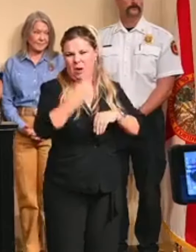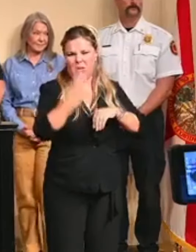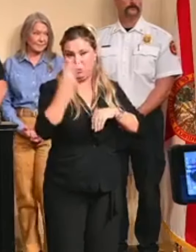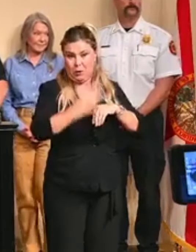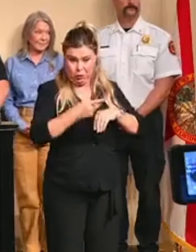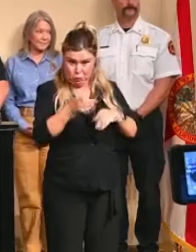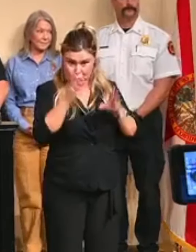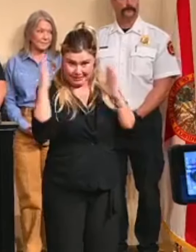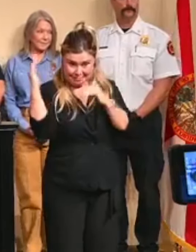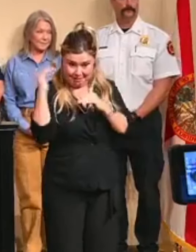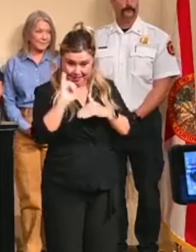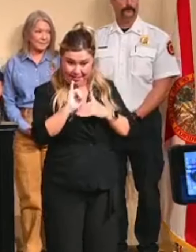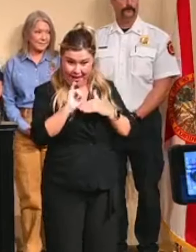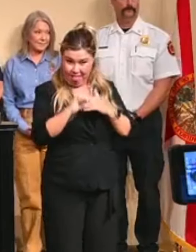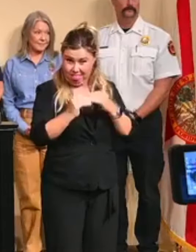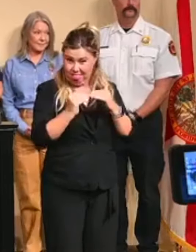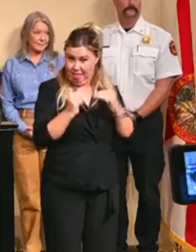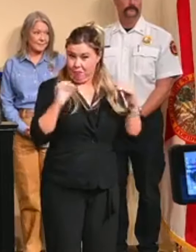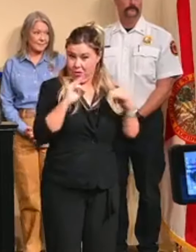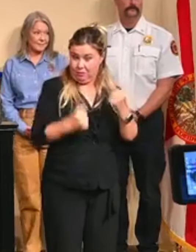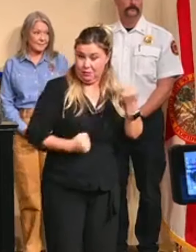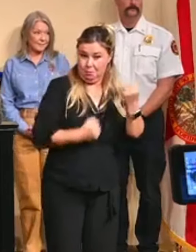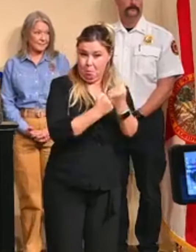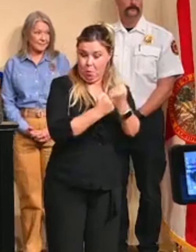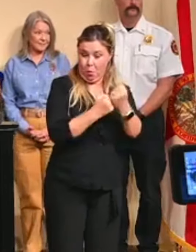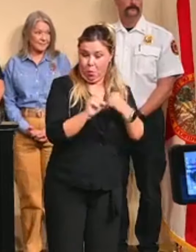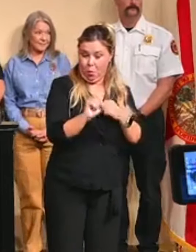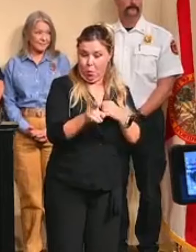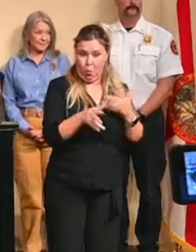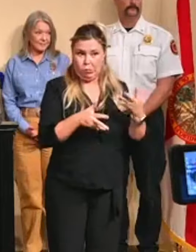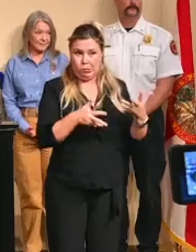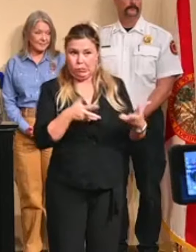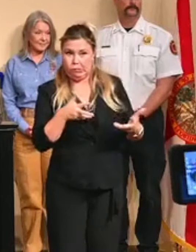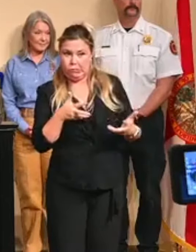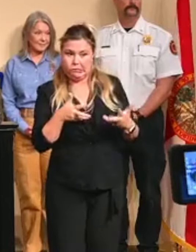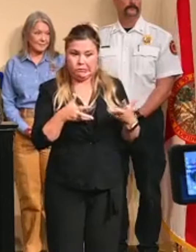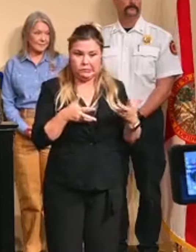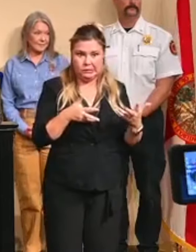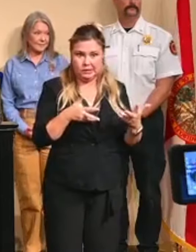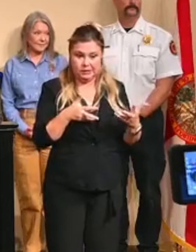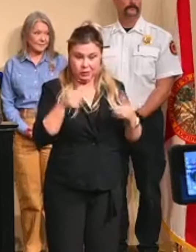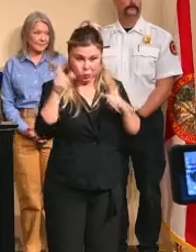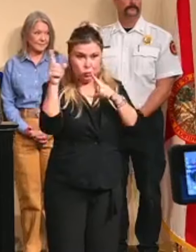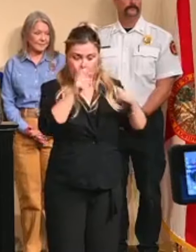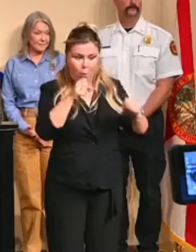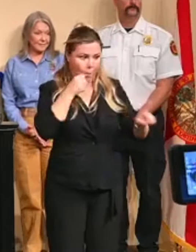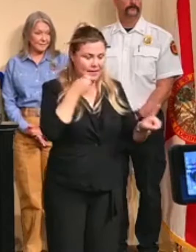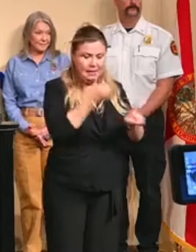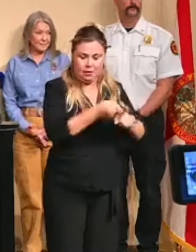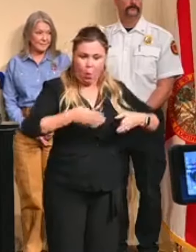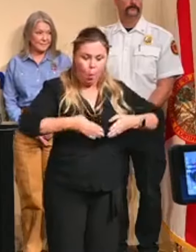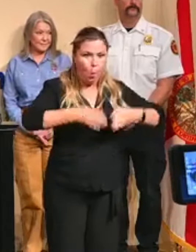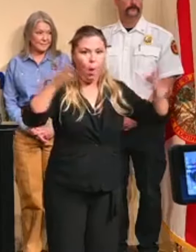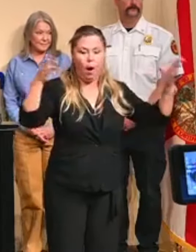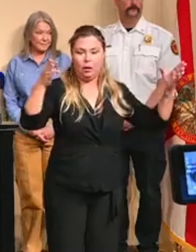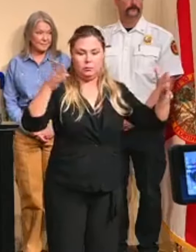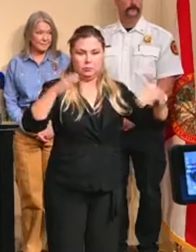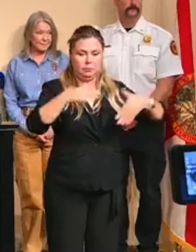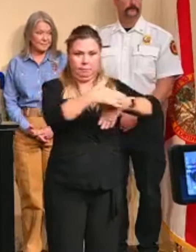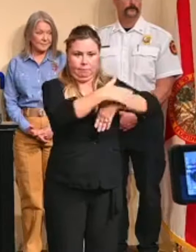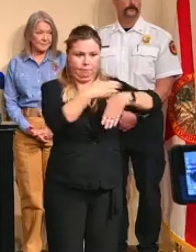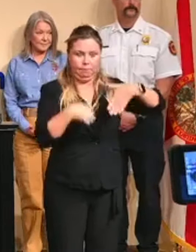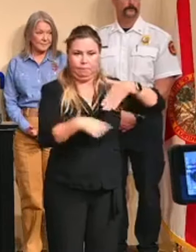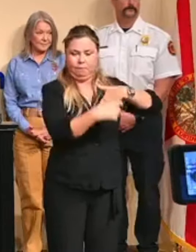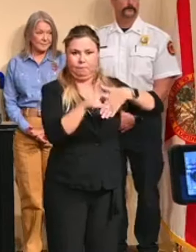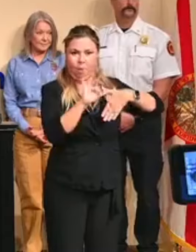you expecting, like, that level of support or, you know, considering the storm's going to be impacting such a wide, you know, swath